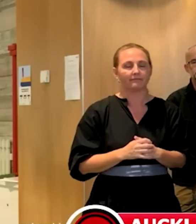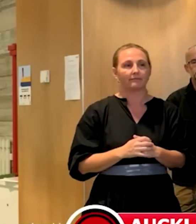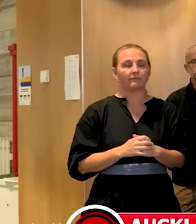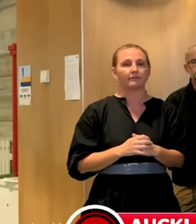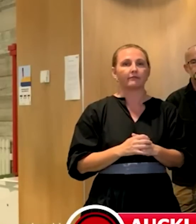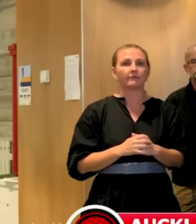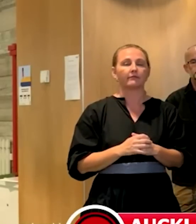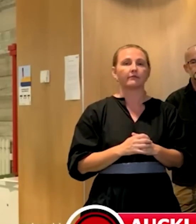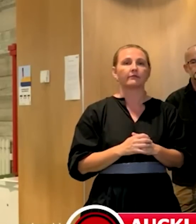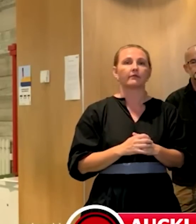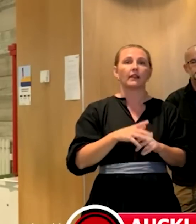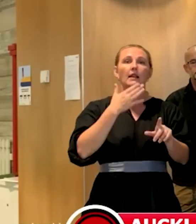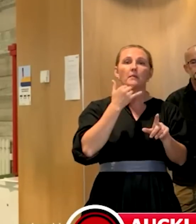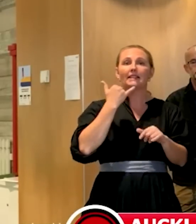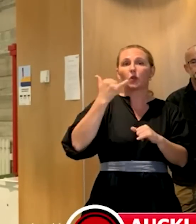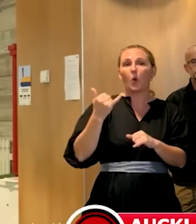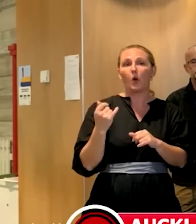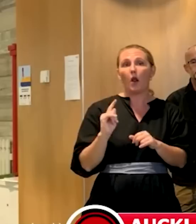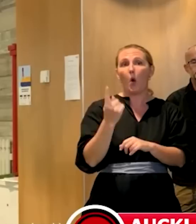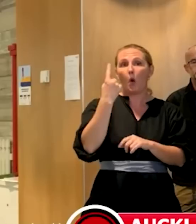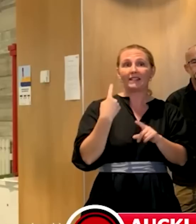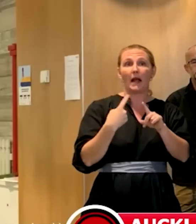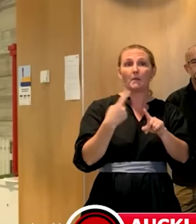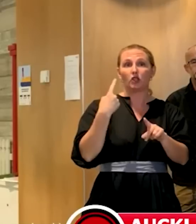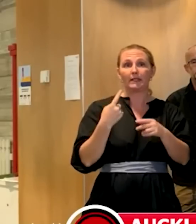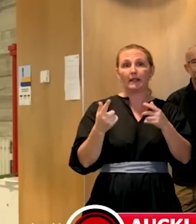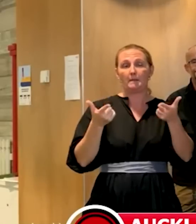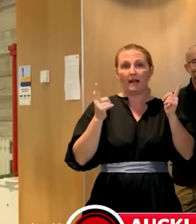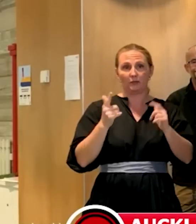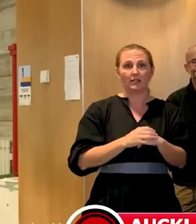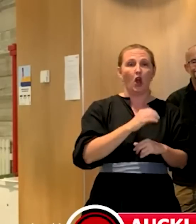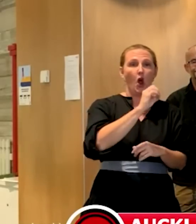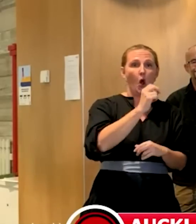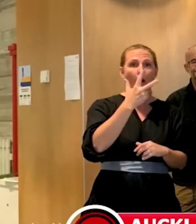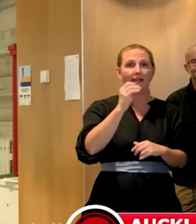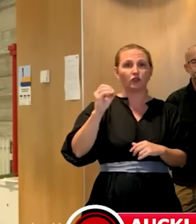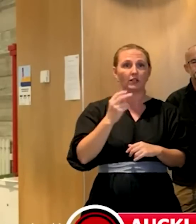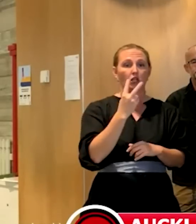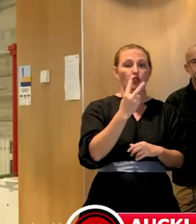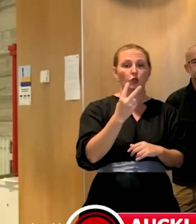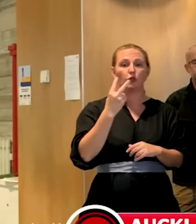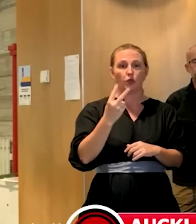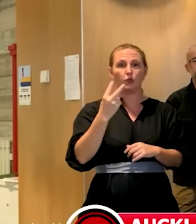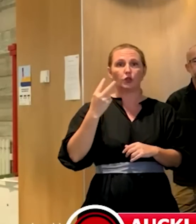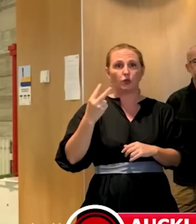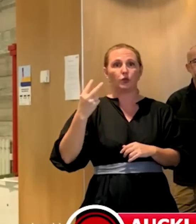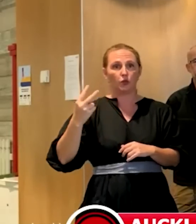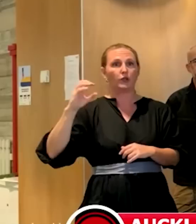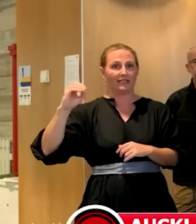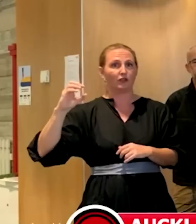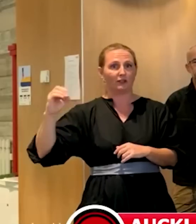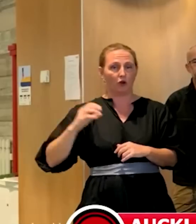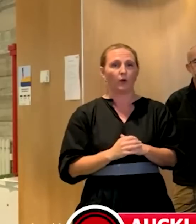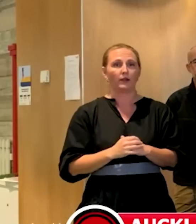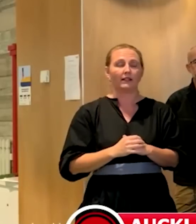call Auckland Emergency Management. I've said this number quite a few times, but I'll say it again, 0800 22 2200 if